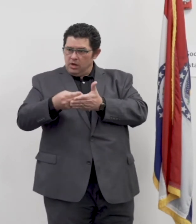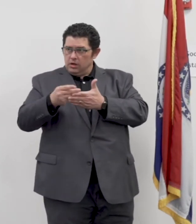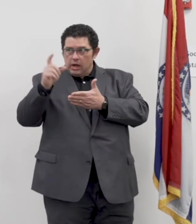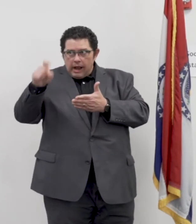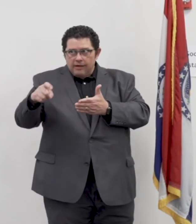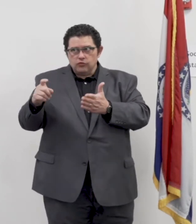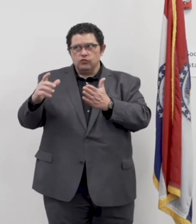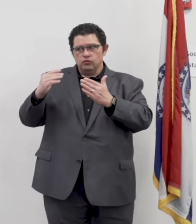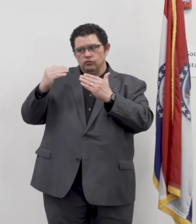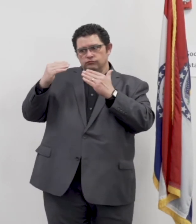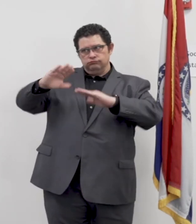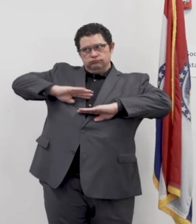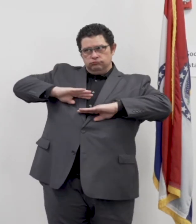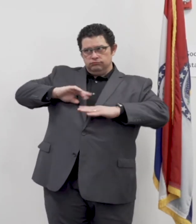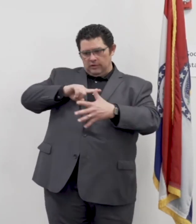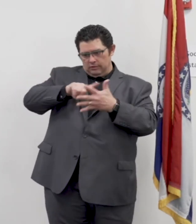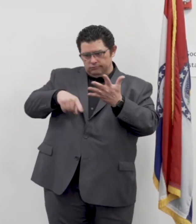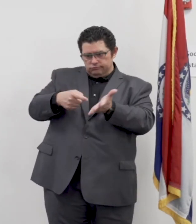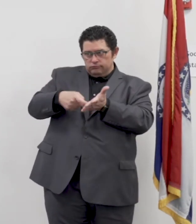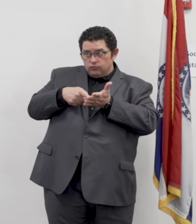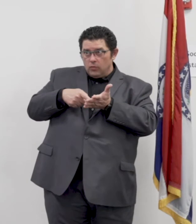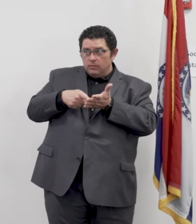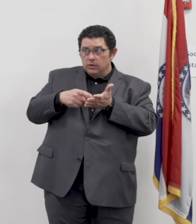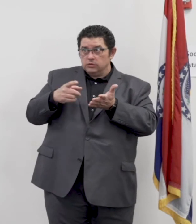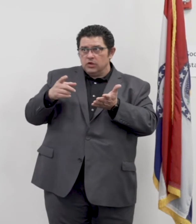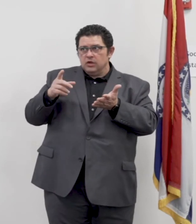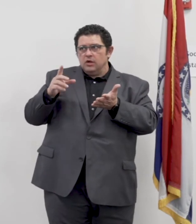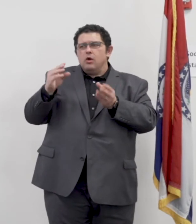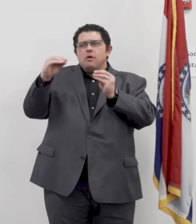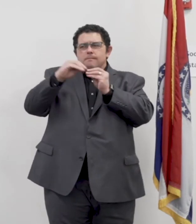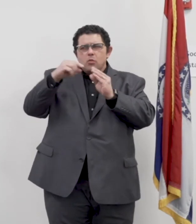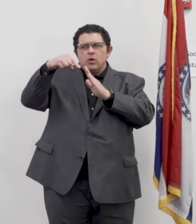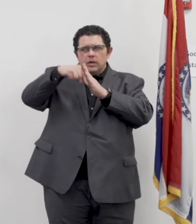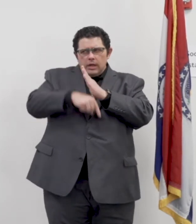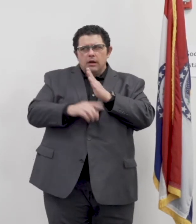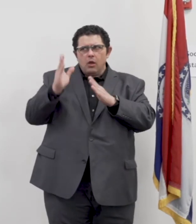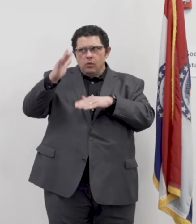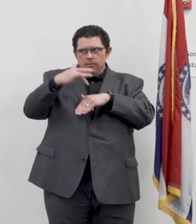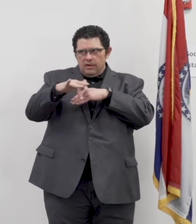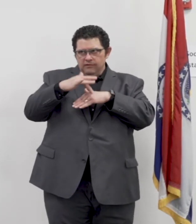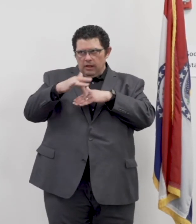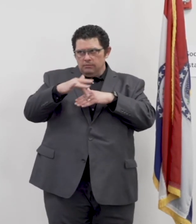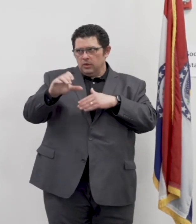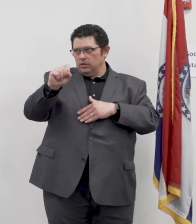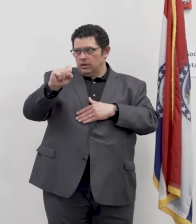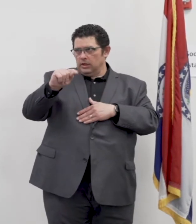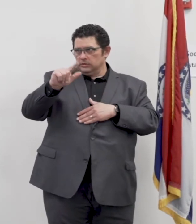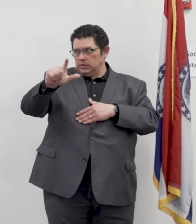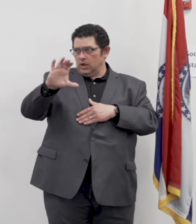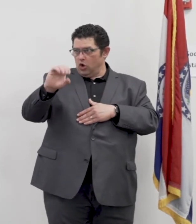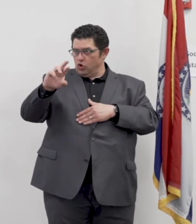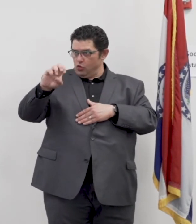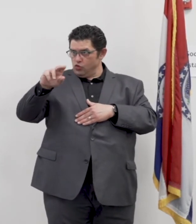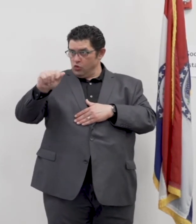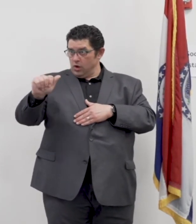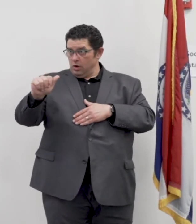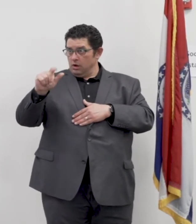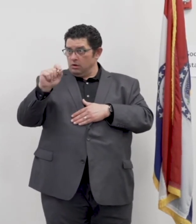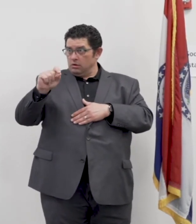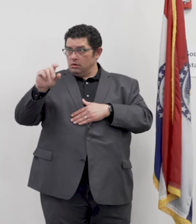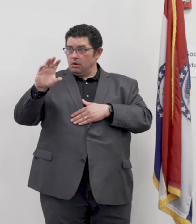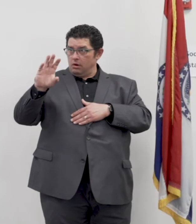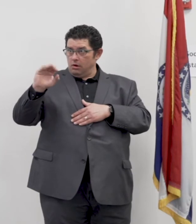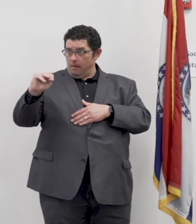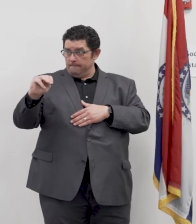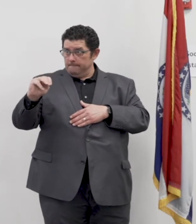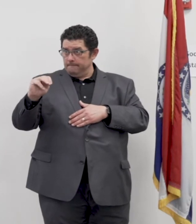guidelines. And those guidelines will be available in more detail on our stlcorona.com webpage. So they make recommendations to you and you